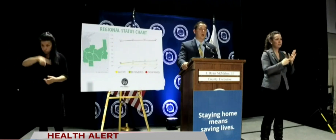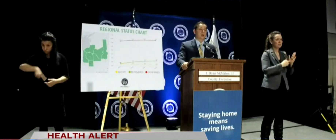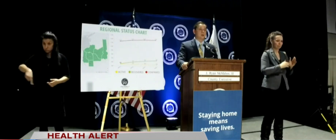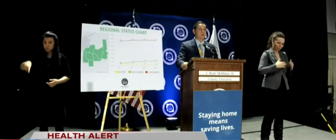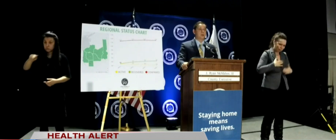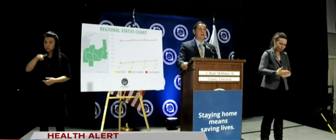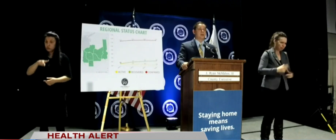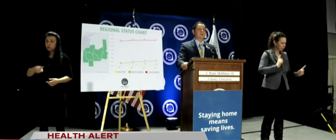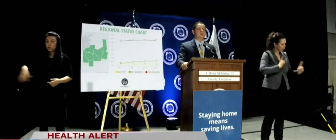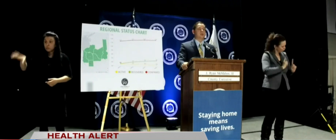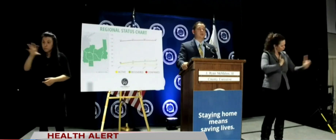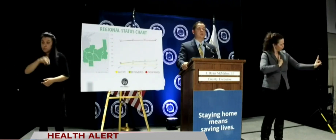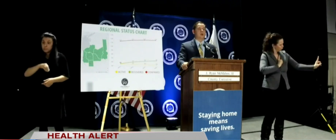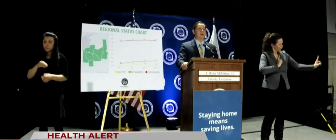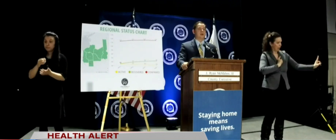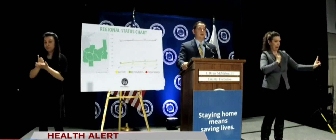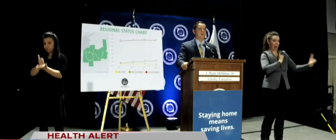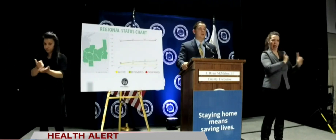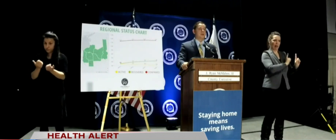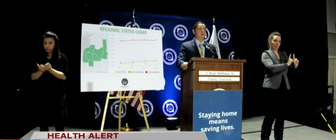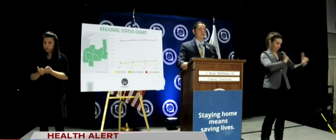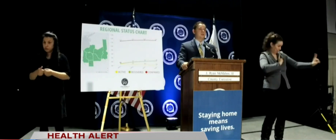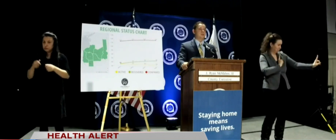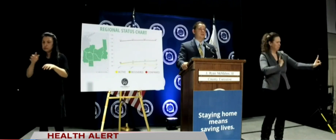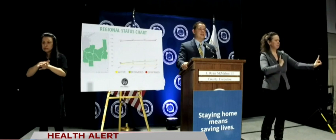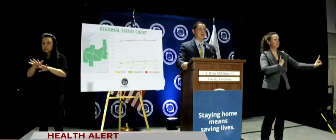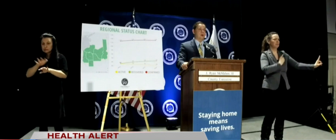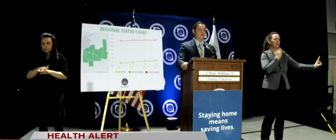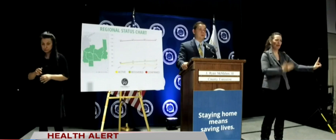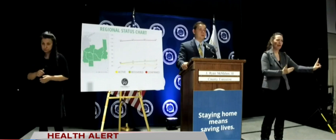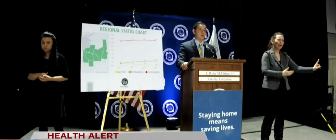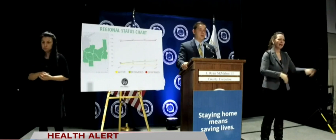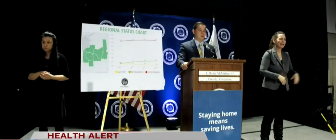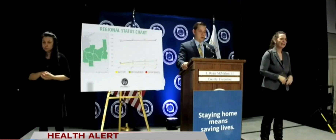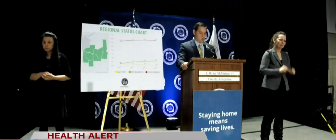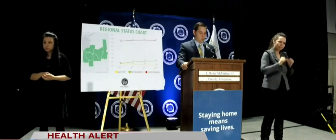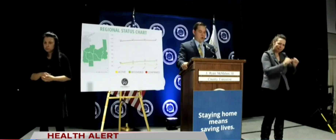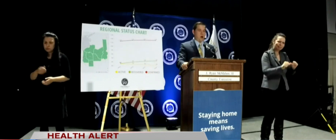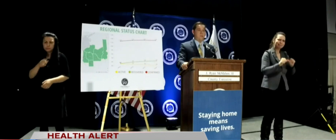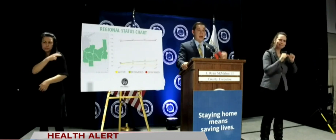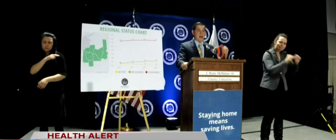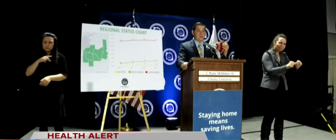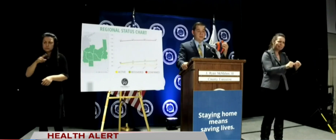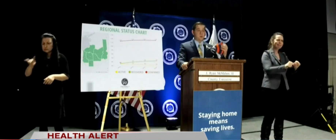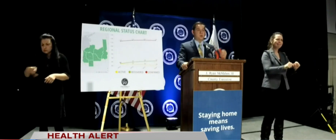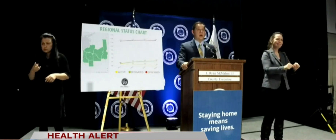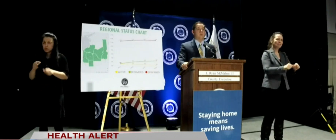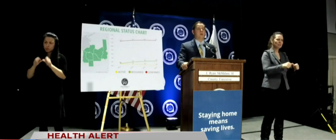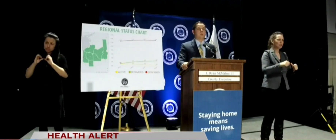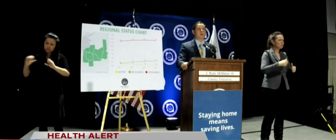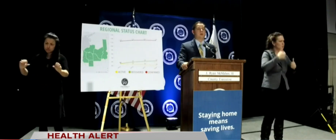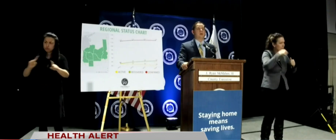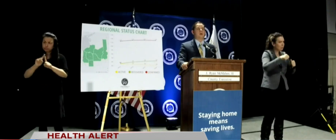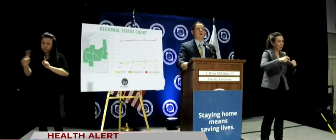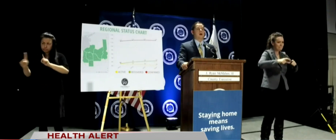doing great. We need to continue to do great. We need to continue to stay away from each other, wear our masks when we're out in public,